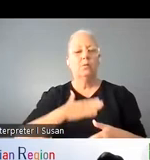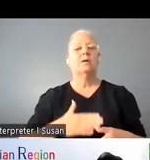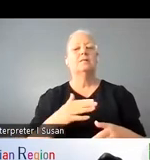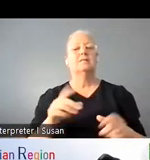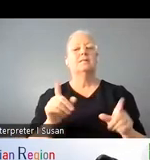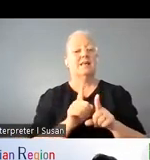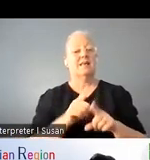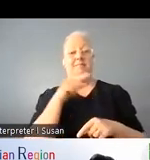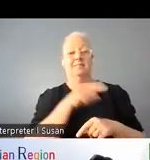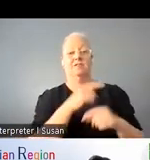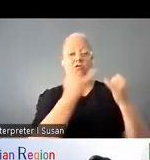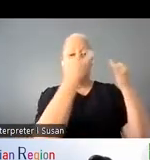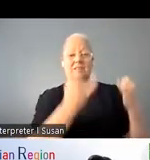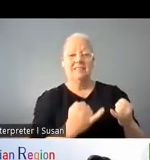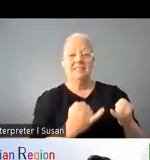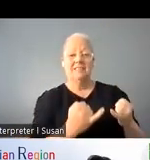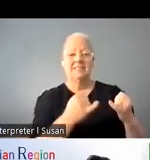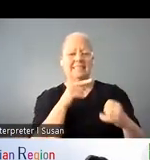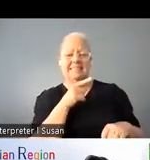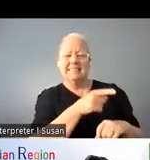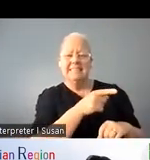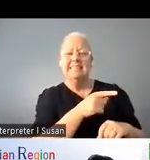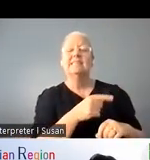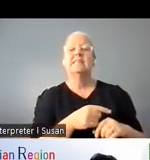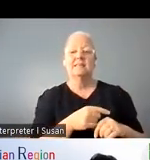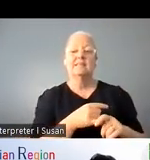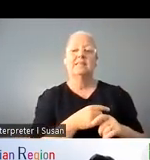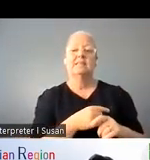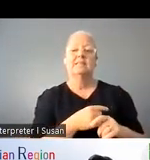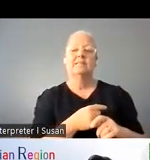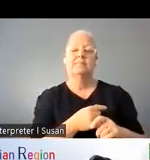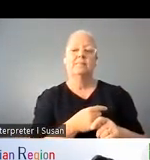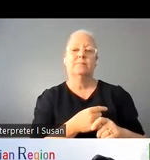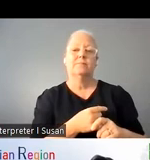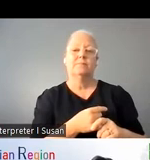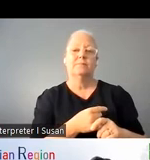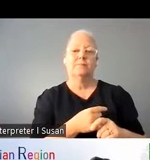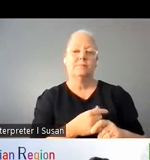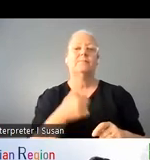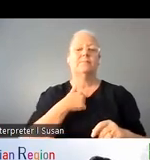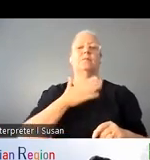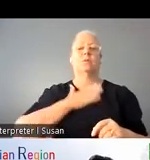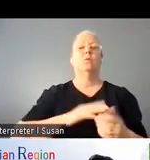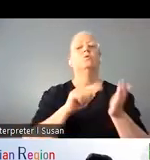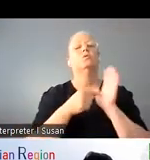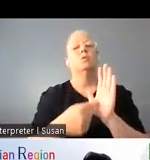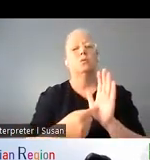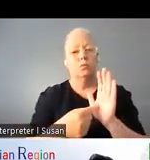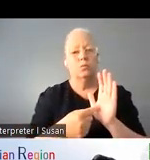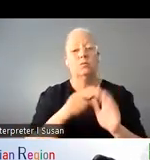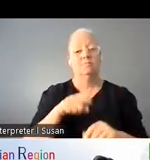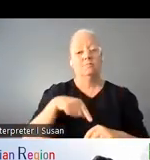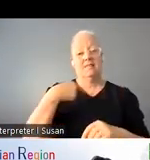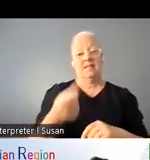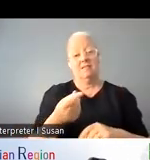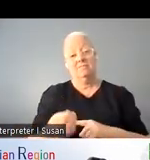institutionalization. Suckling is a remain count practice. I will show you in the next slide. Torture